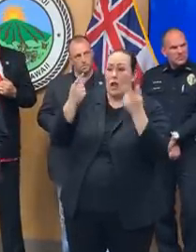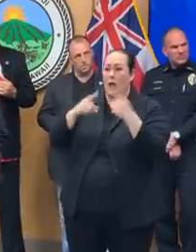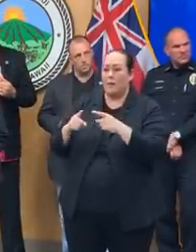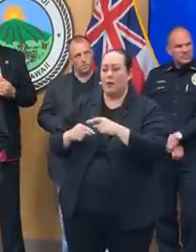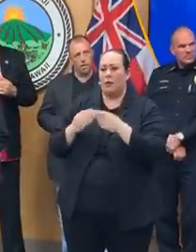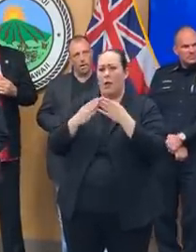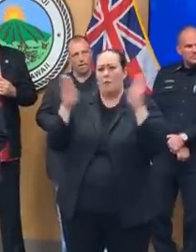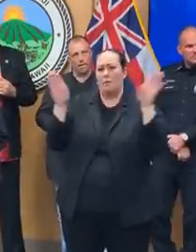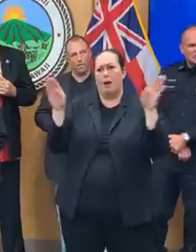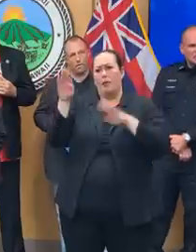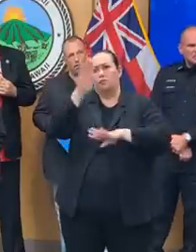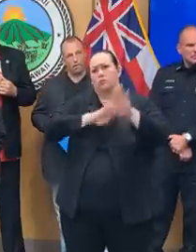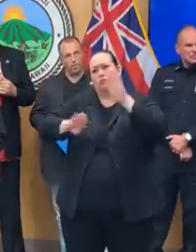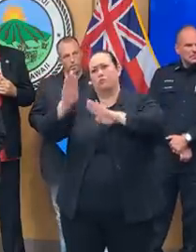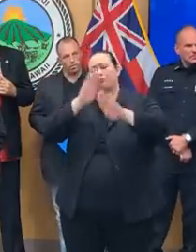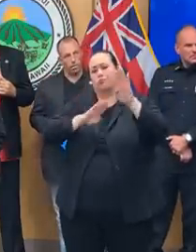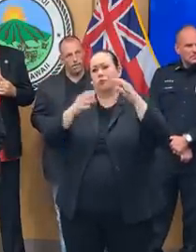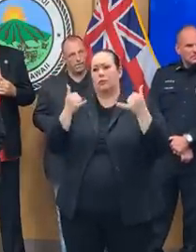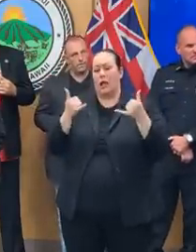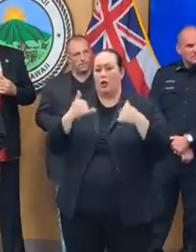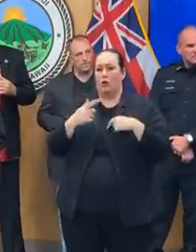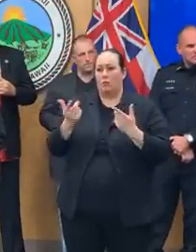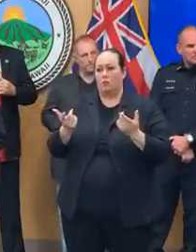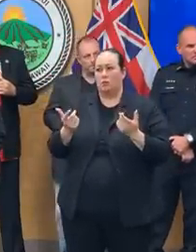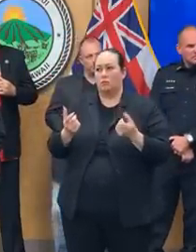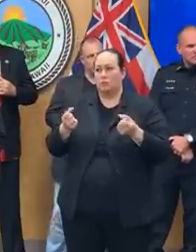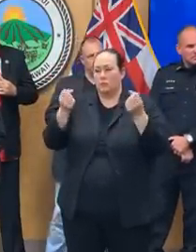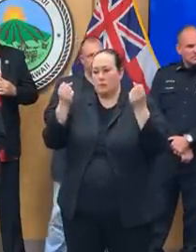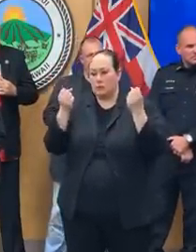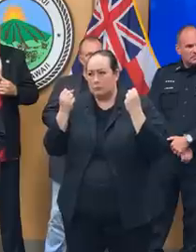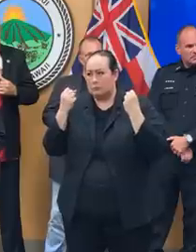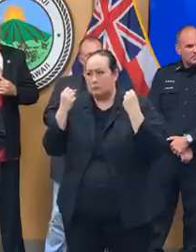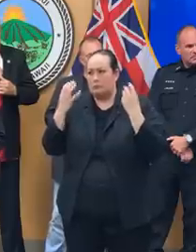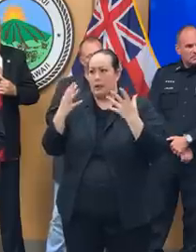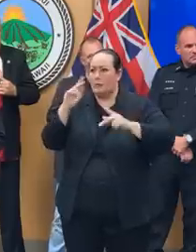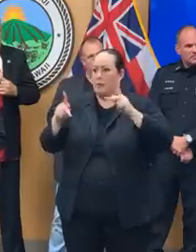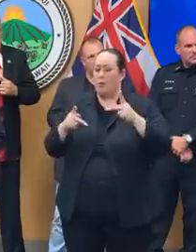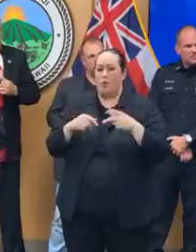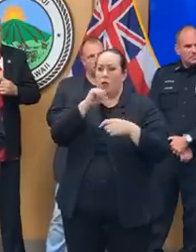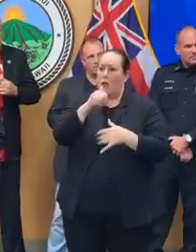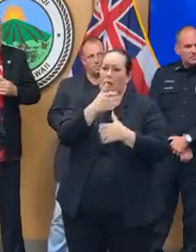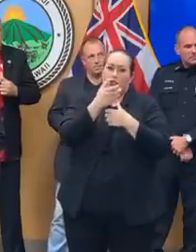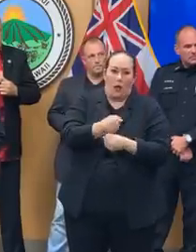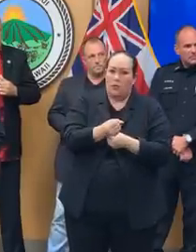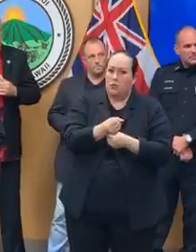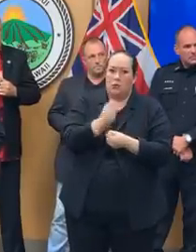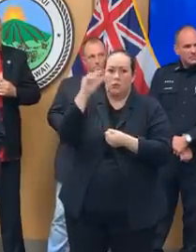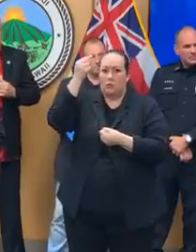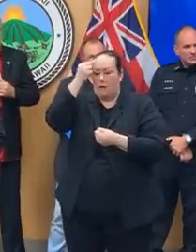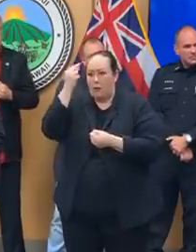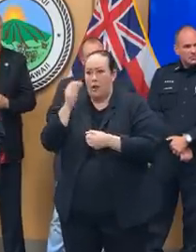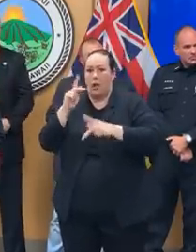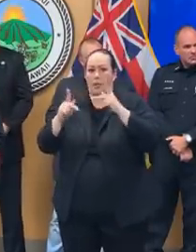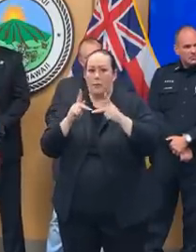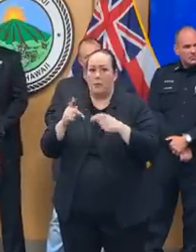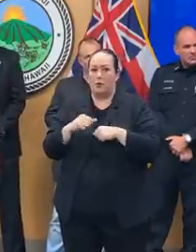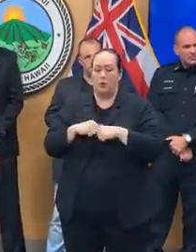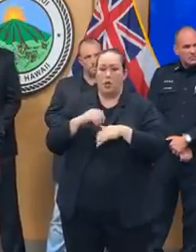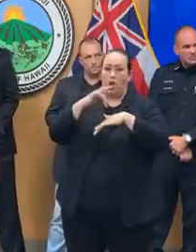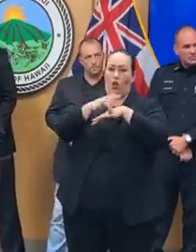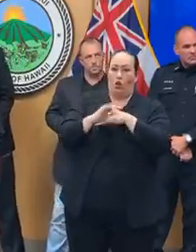has grown to the point that there's been a breakdown in loss of trust. You know, there's been early